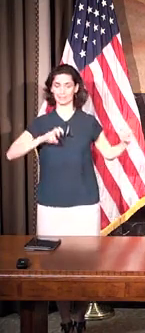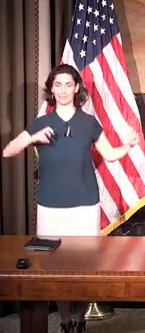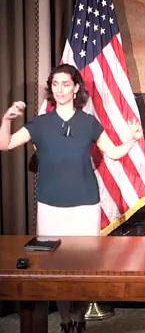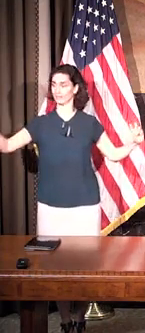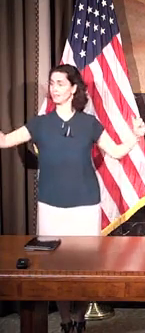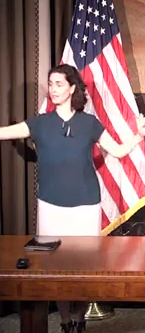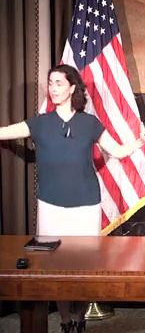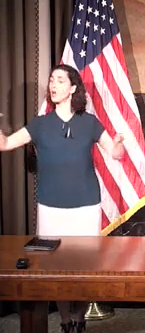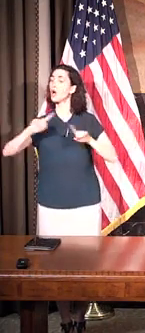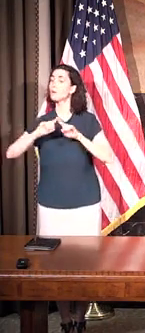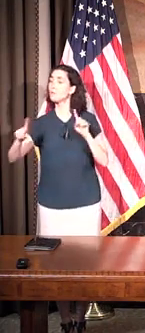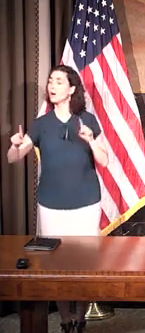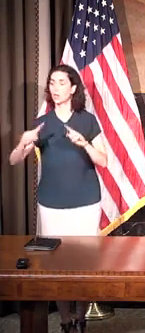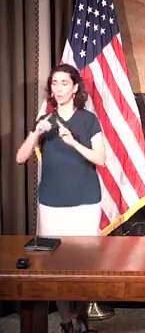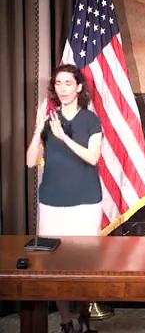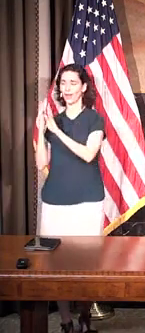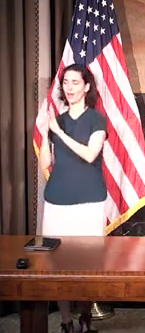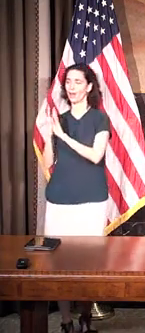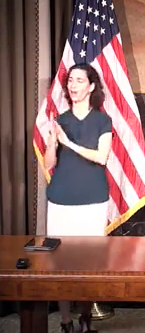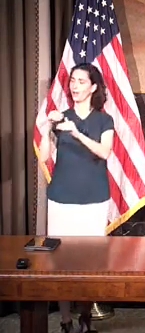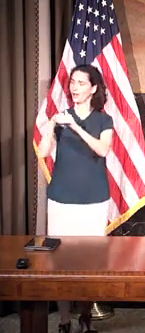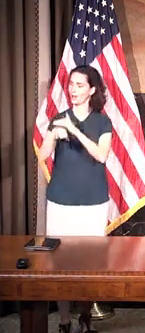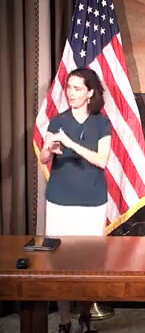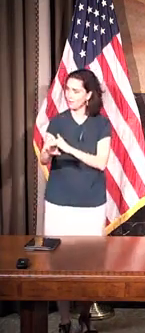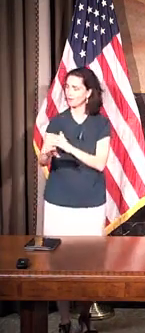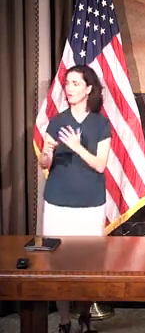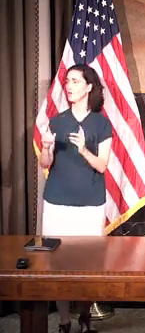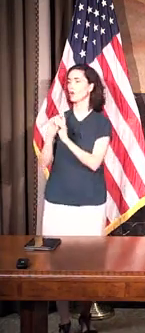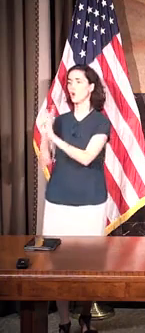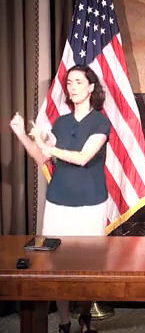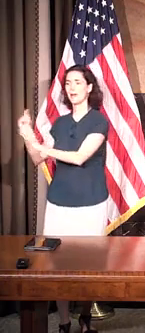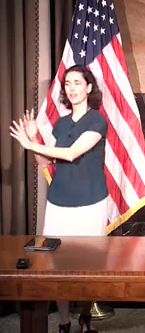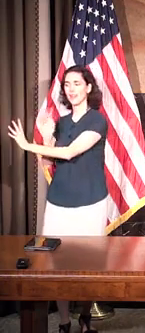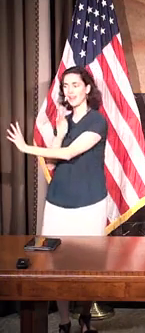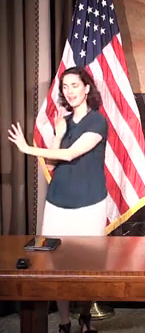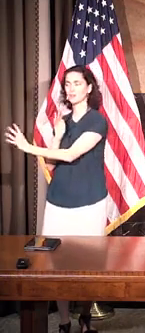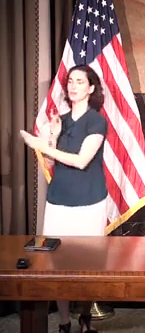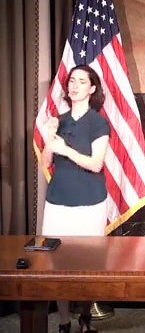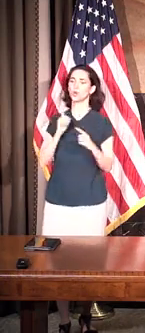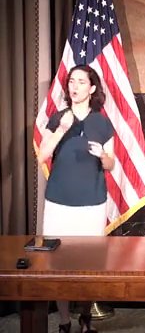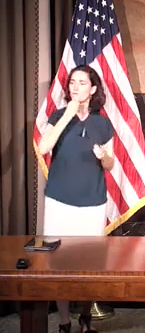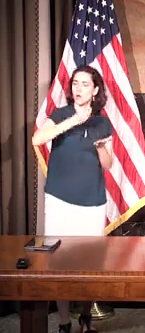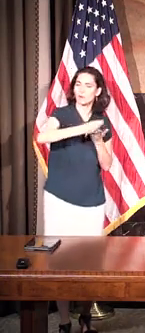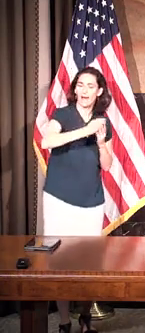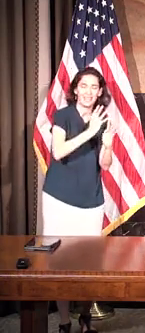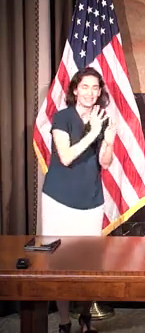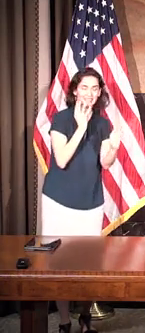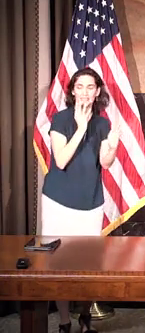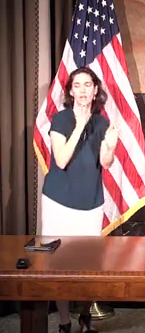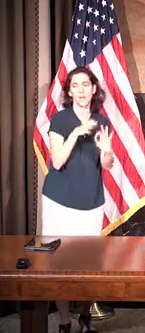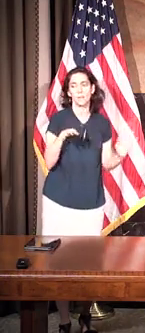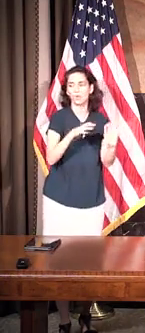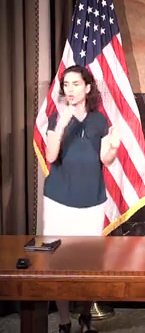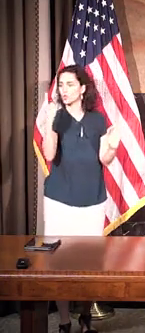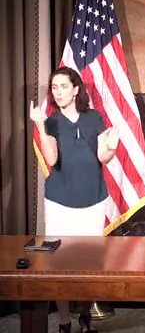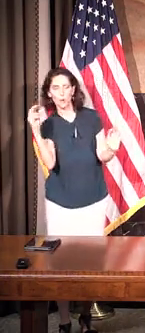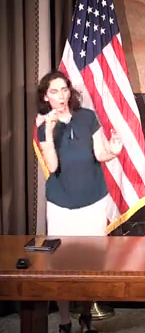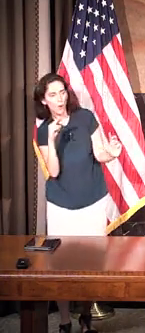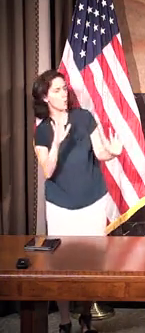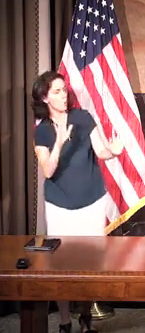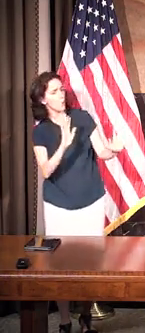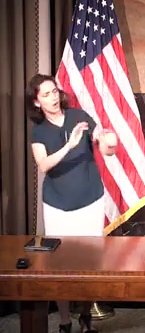out of the stadium, when you're going to the concession stand and the bathrooms, you also have to have some crowd management in place there too,